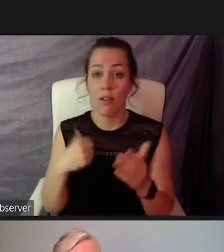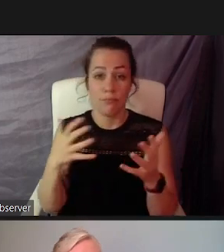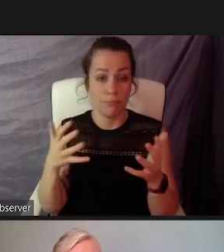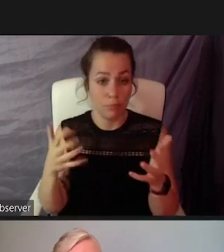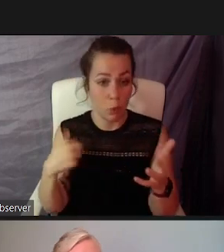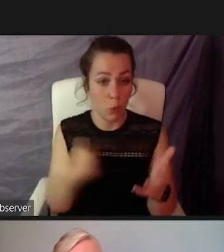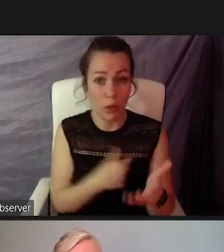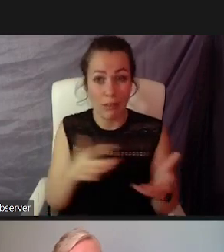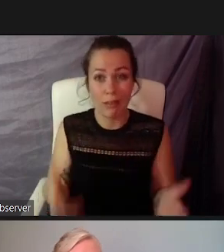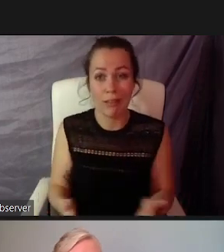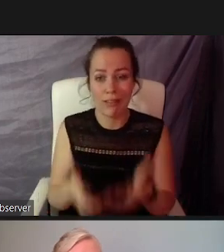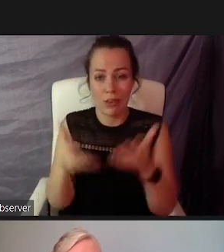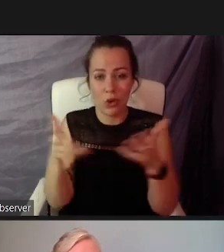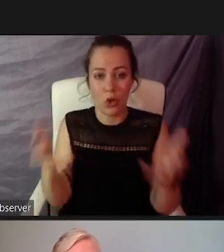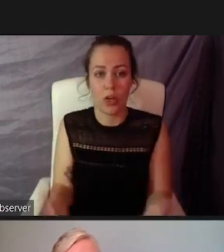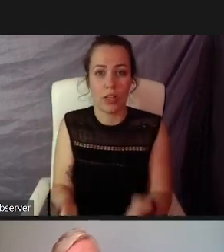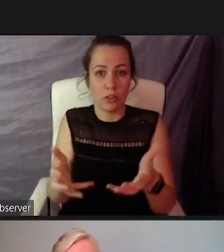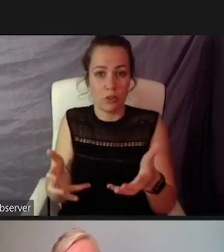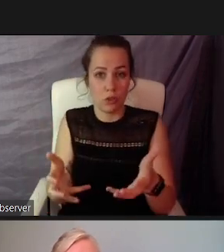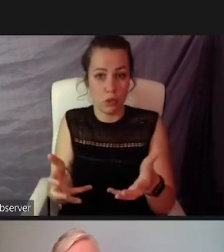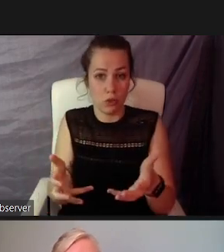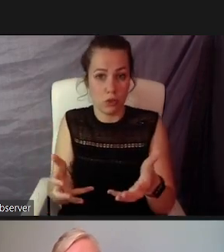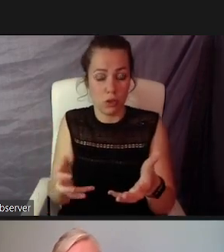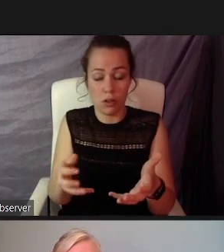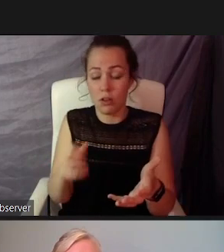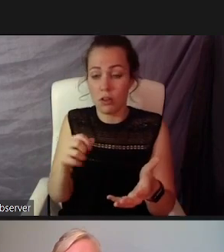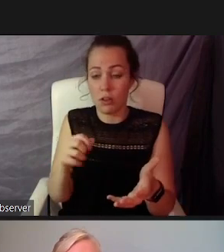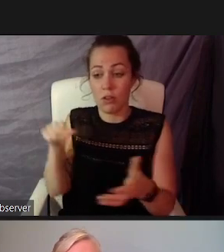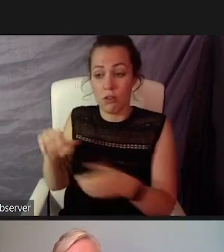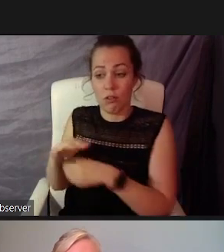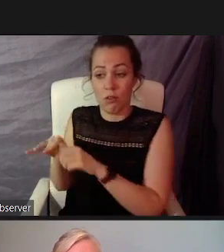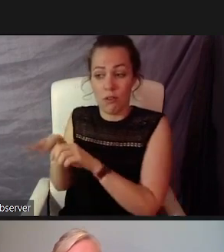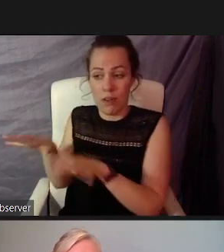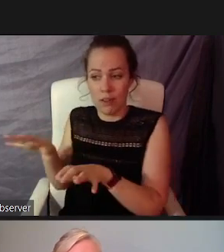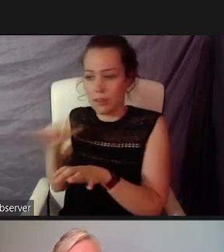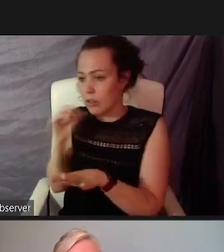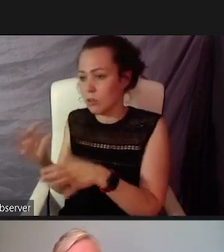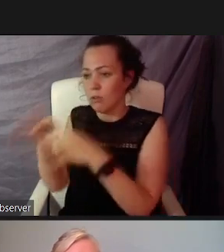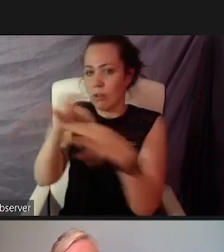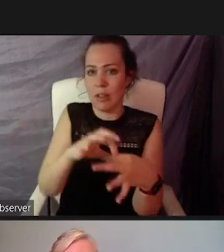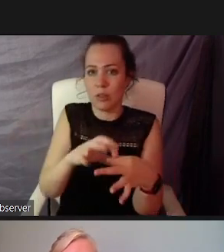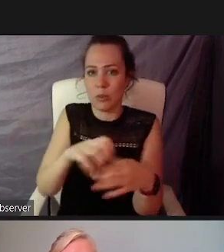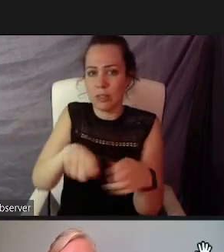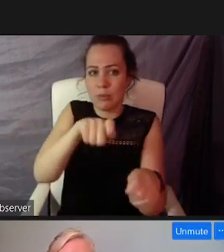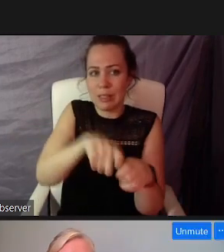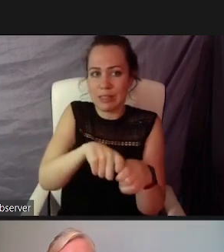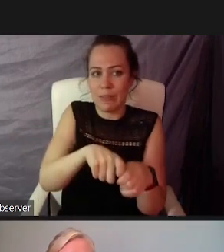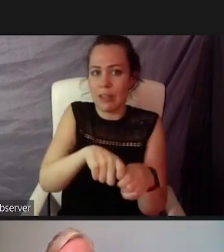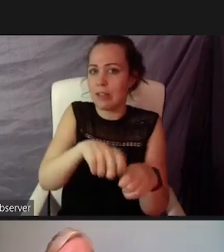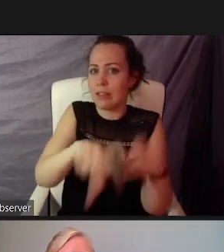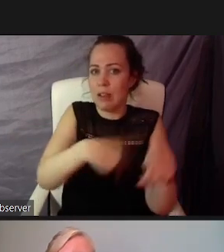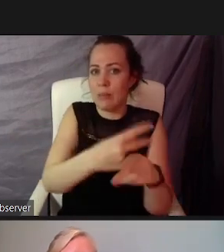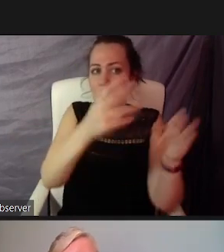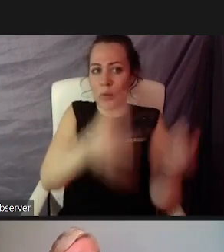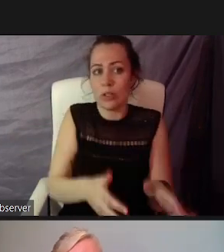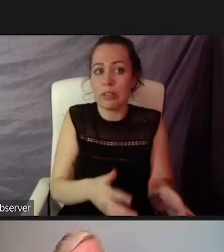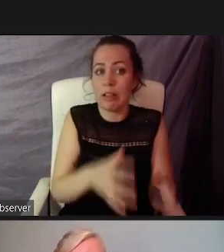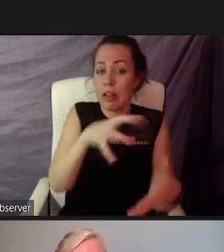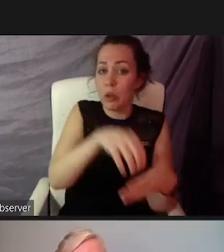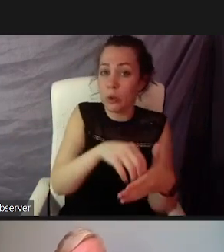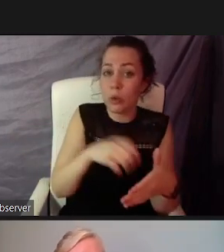attribute COVID-19 to any specific socio-demographic. So that can include, for example, ethnicity